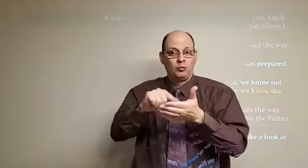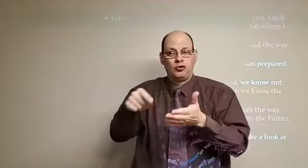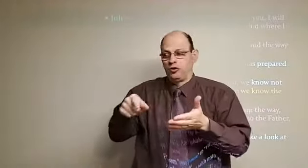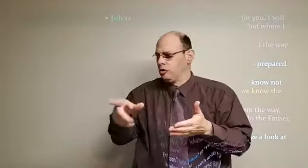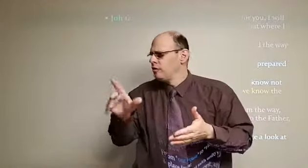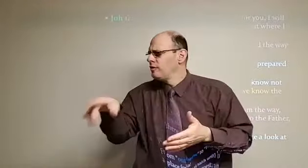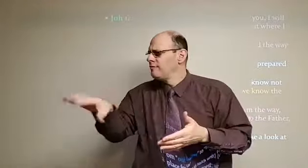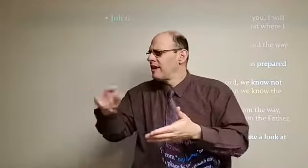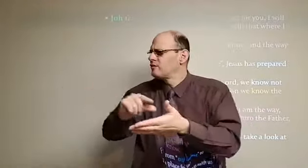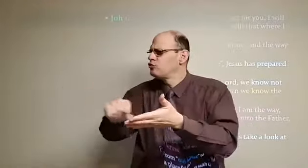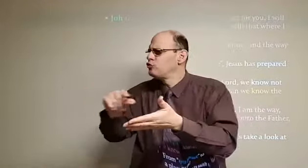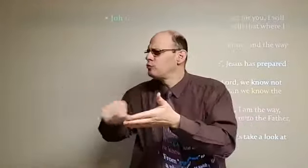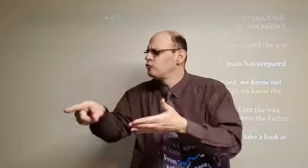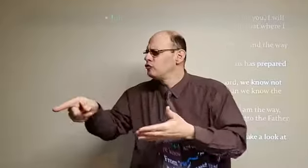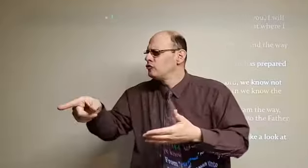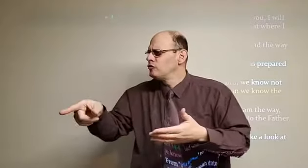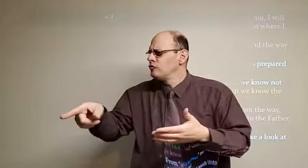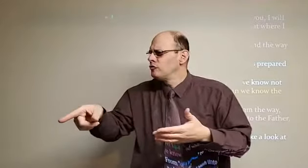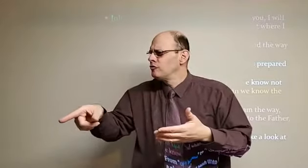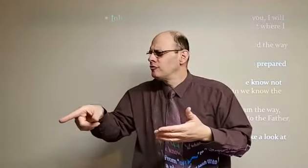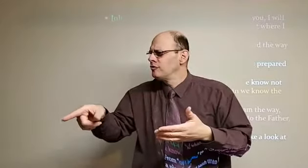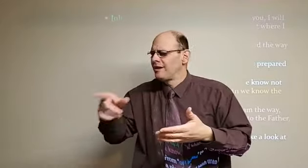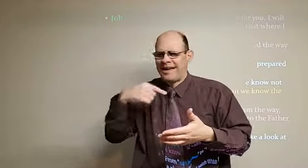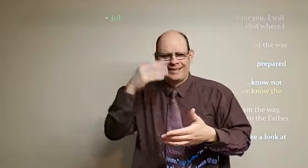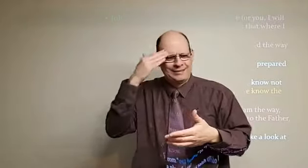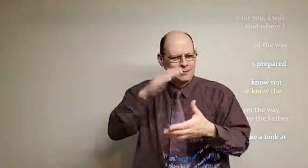and the scripture please someone find the scripture for me